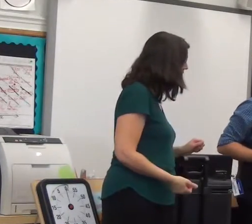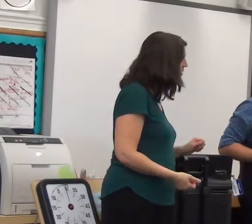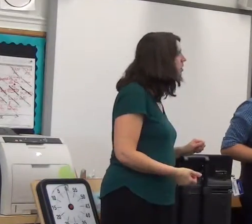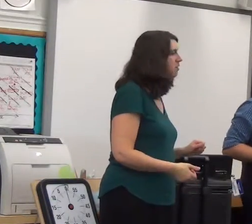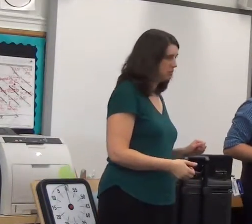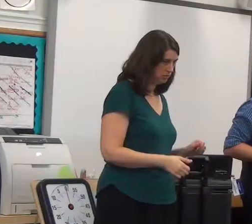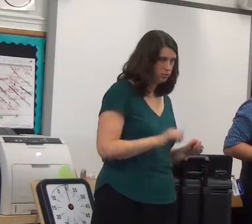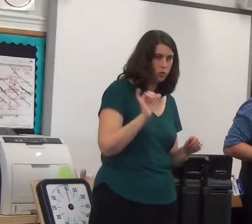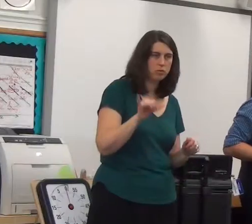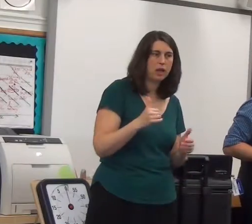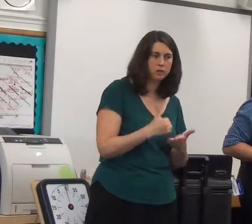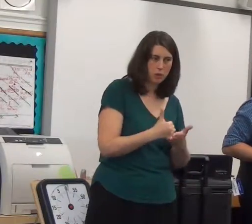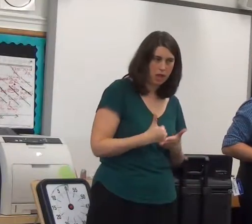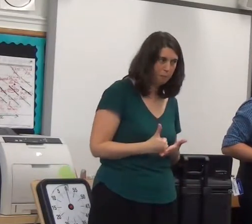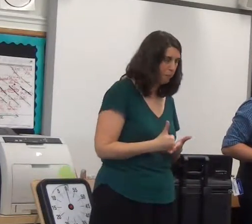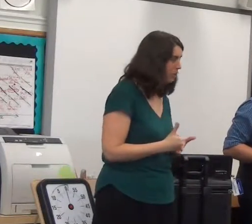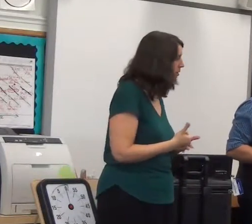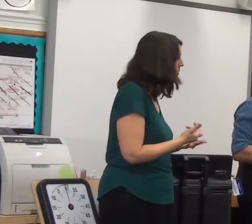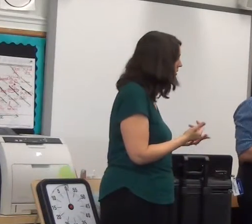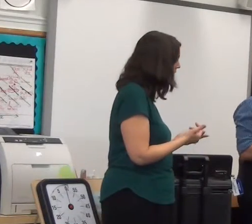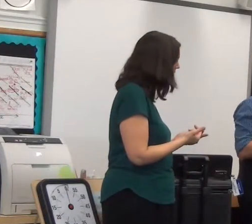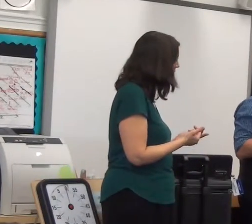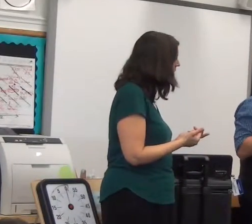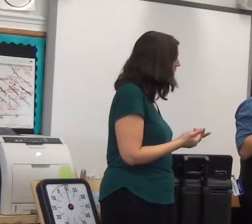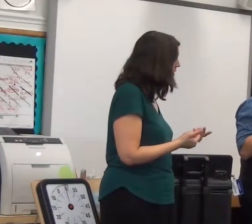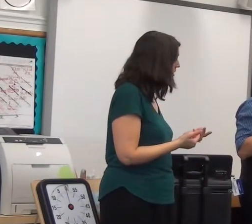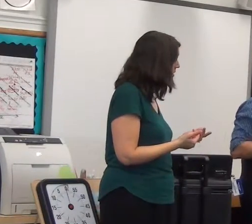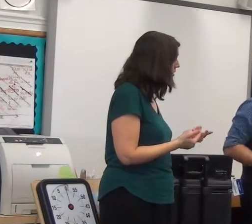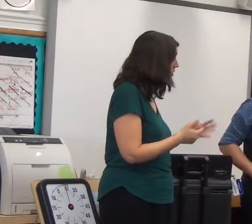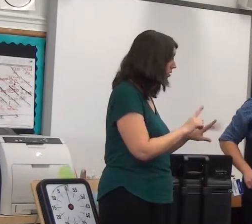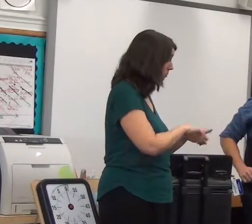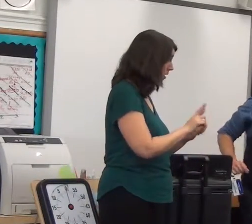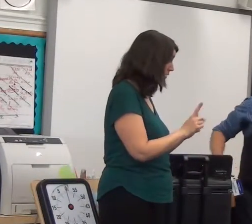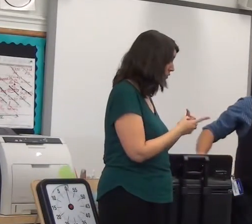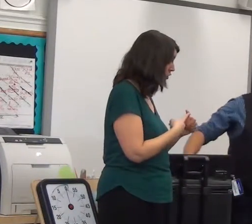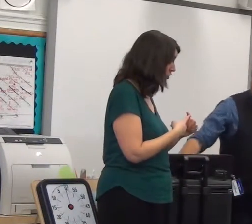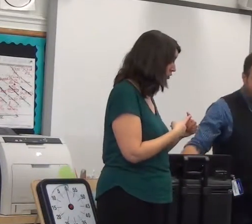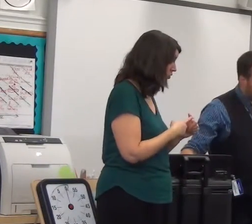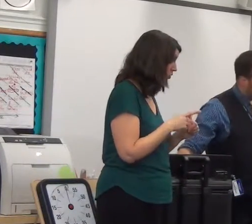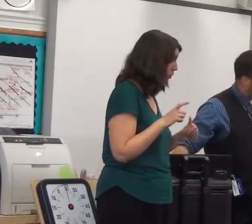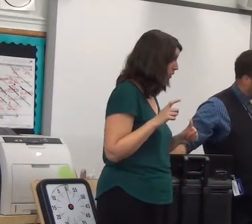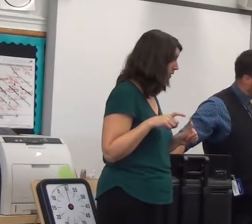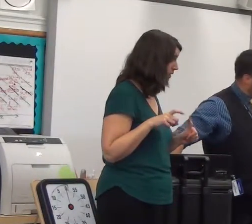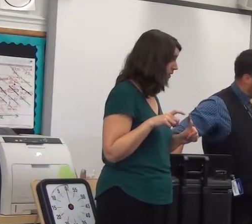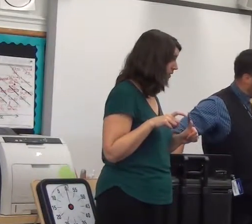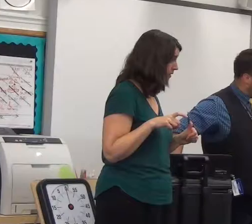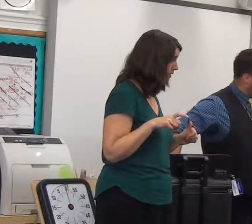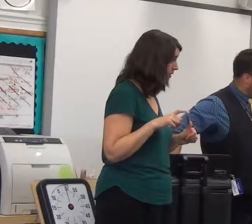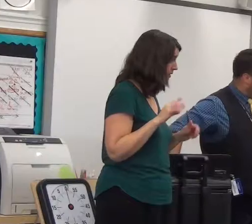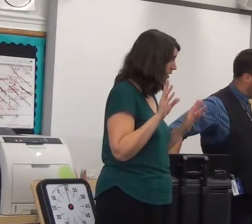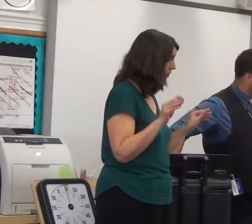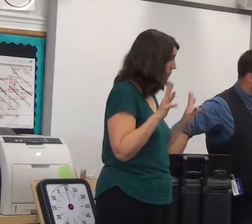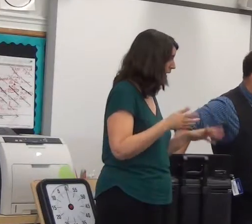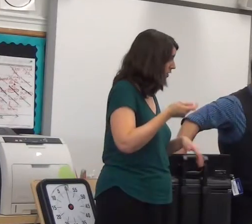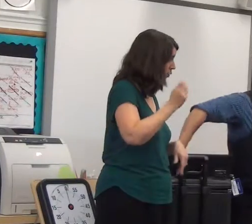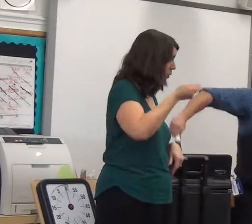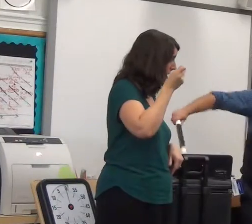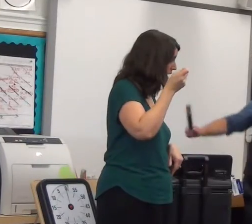that's what we're going to do. You're going to help us out with this. But to do it, we need a magic